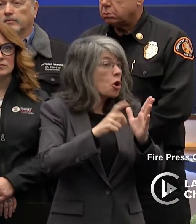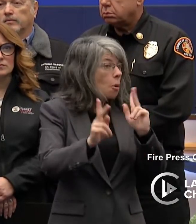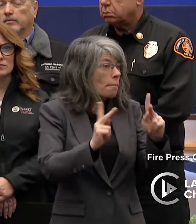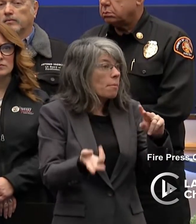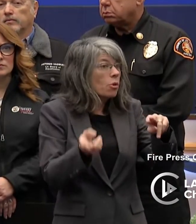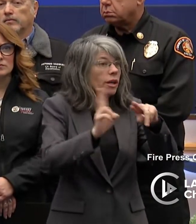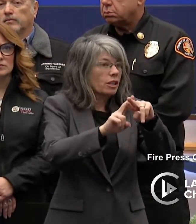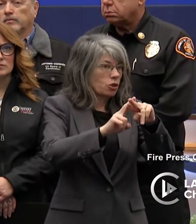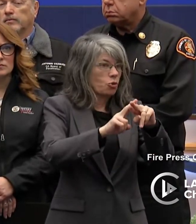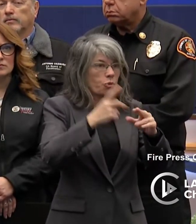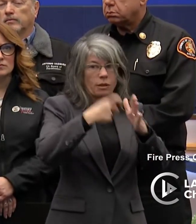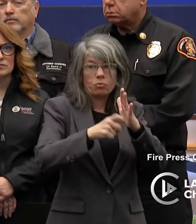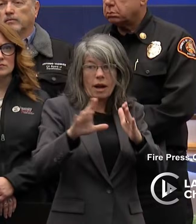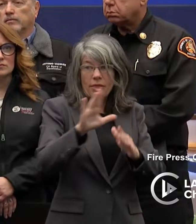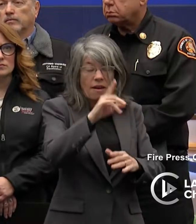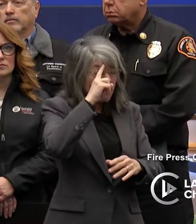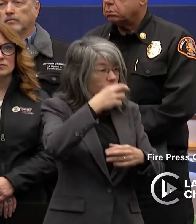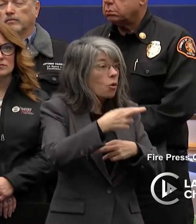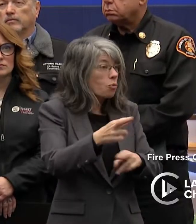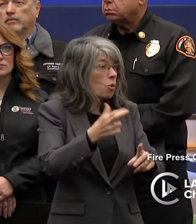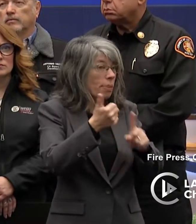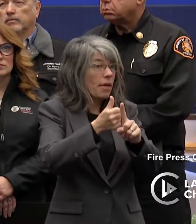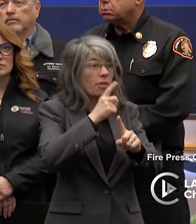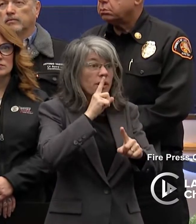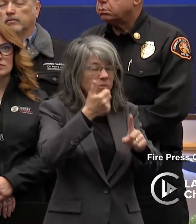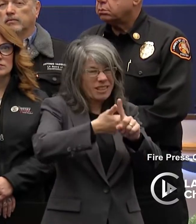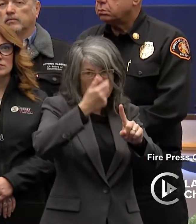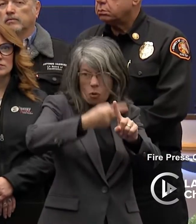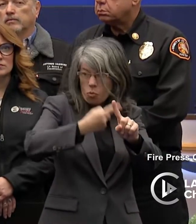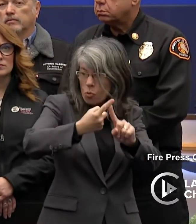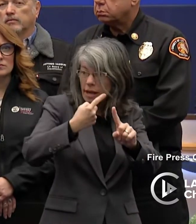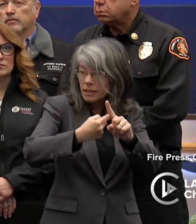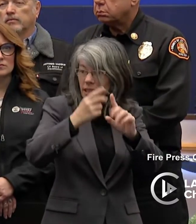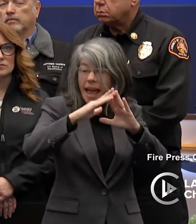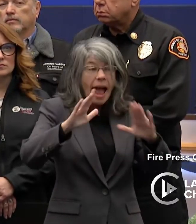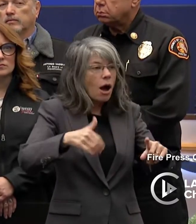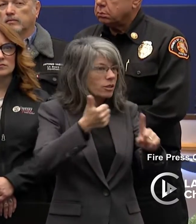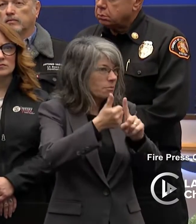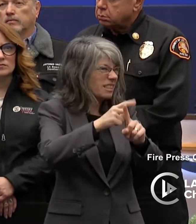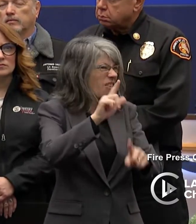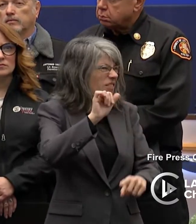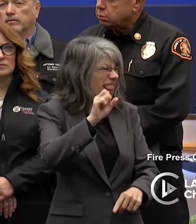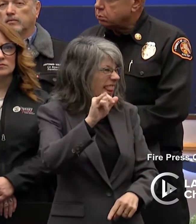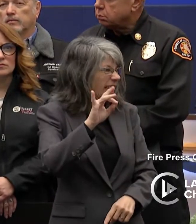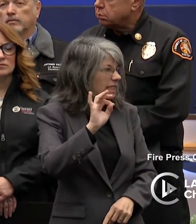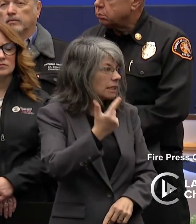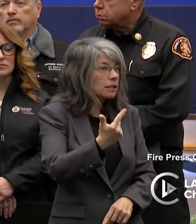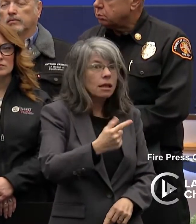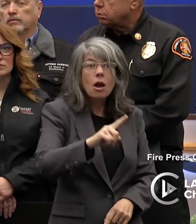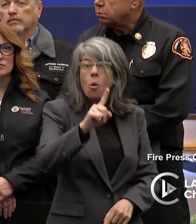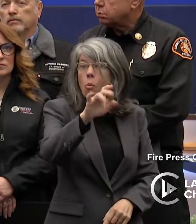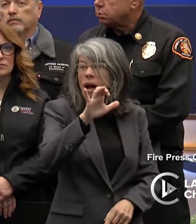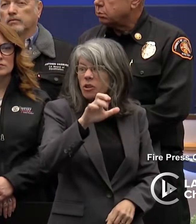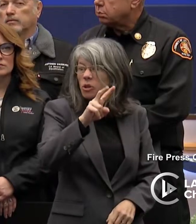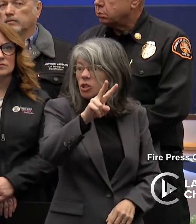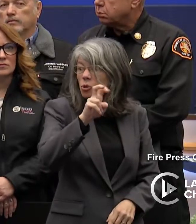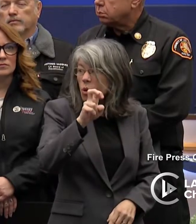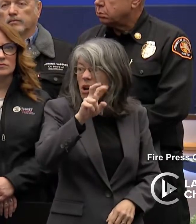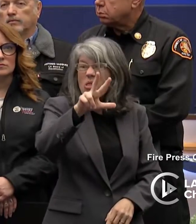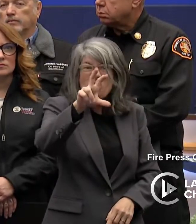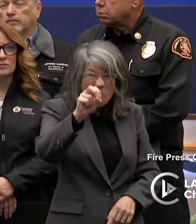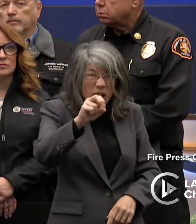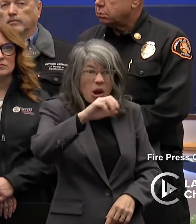their prices for rooms that they are renting, for houses that they are leasing, 100, 200,